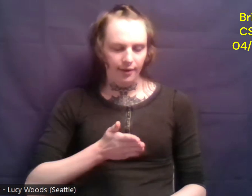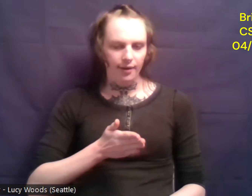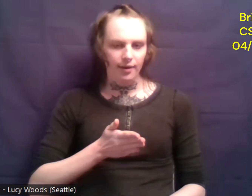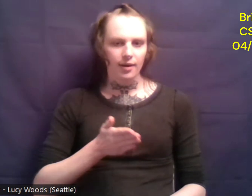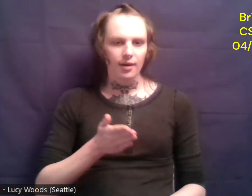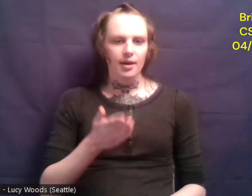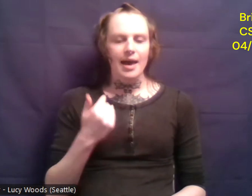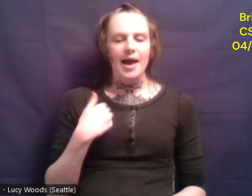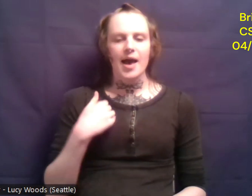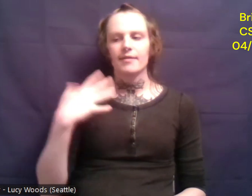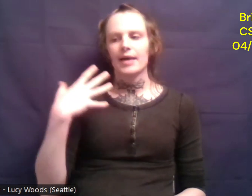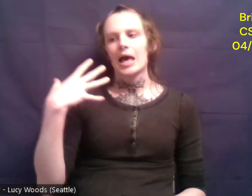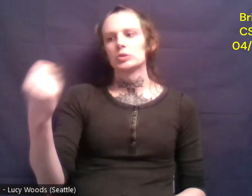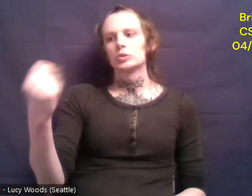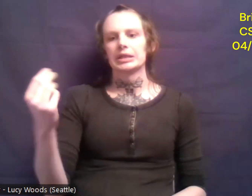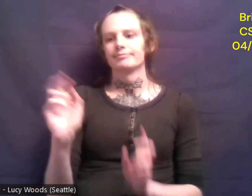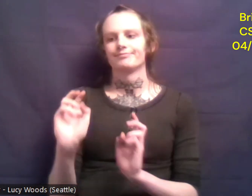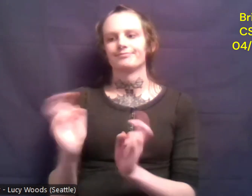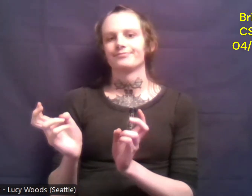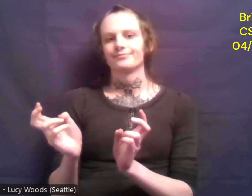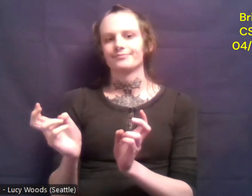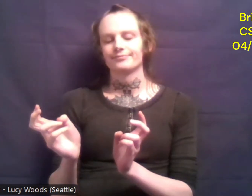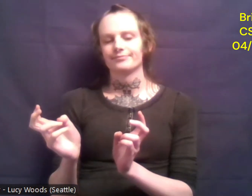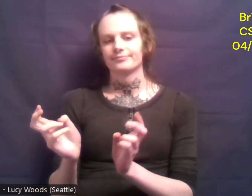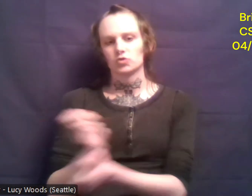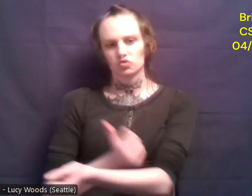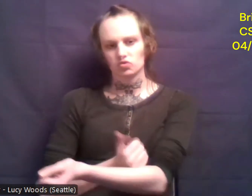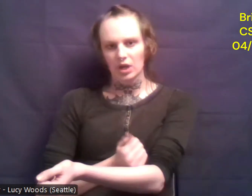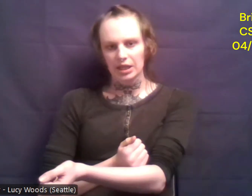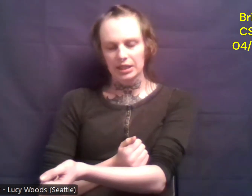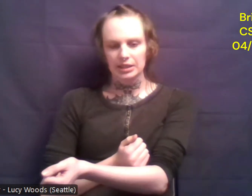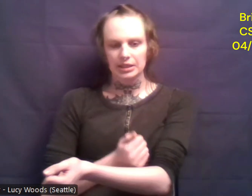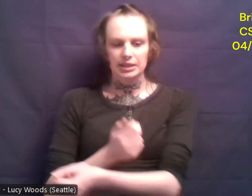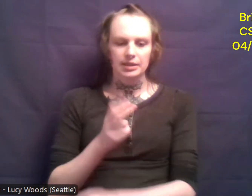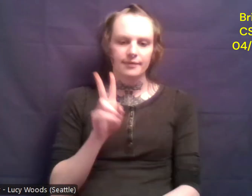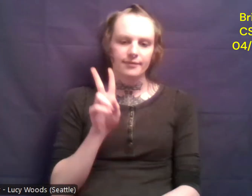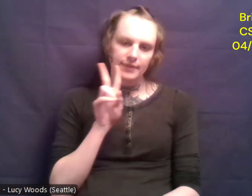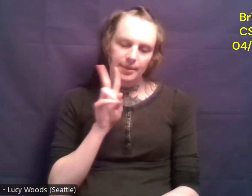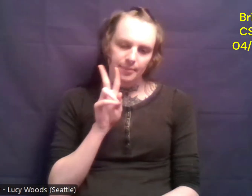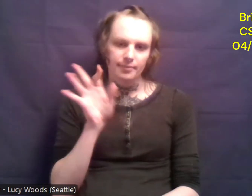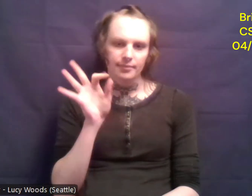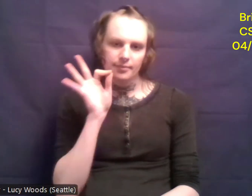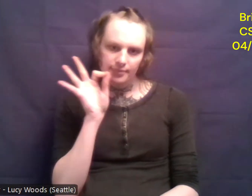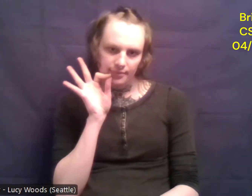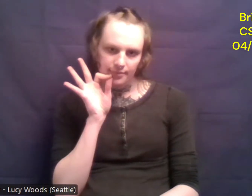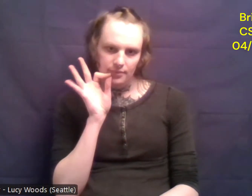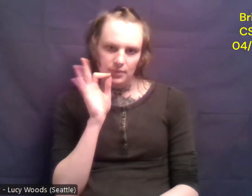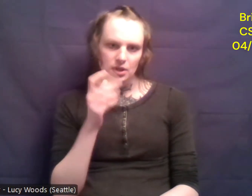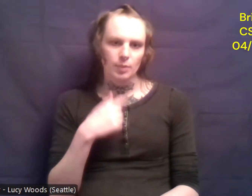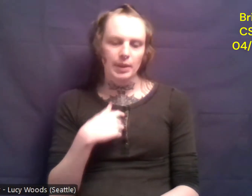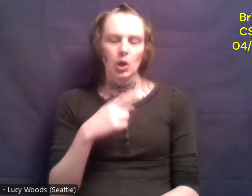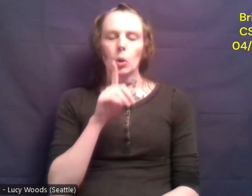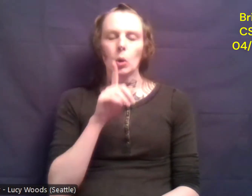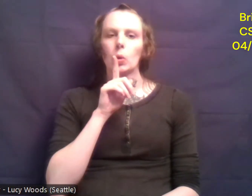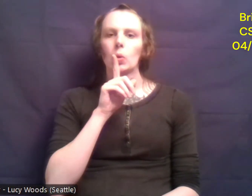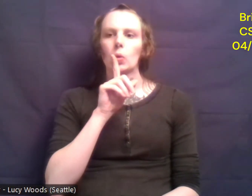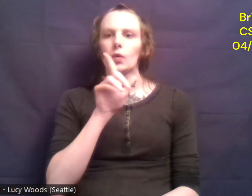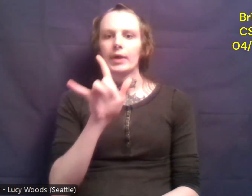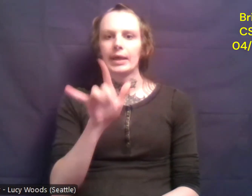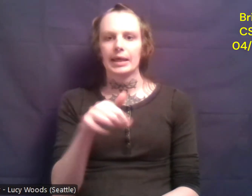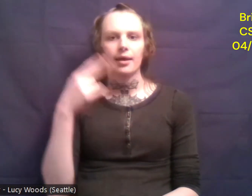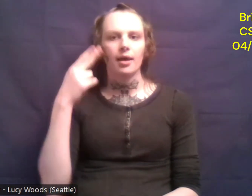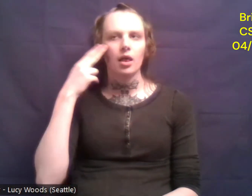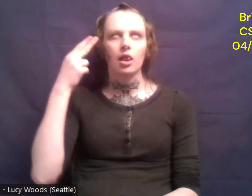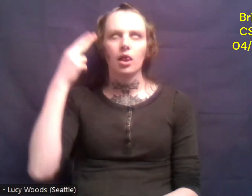issues, really like vaping marijuana. So it was really high in my I had a high level